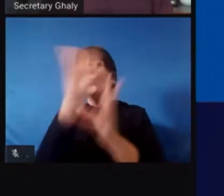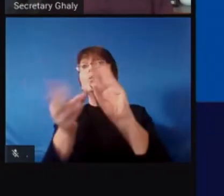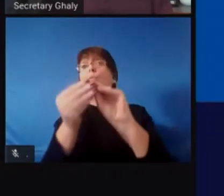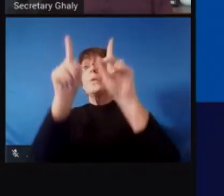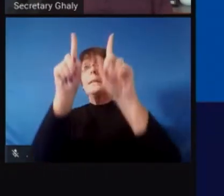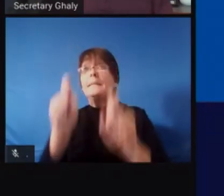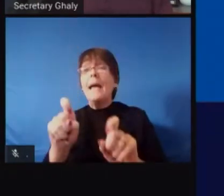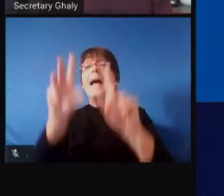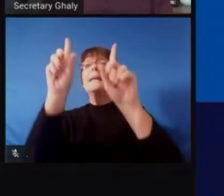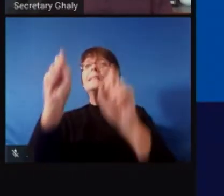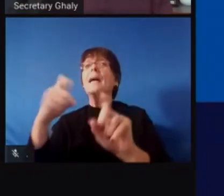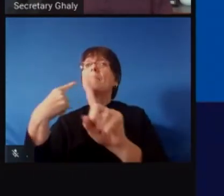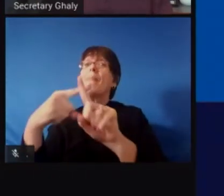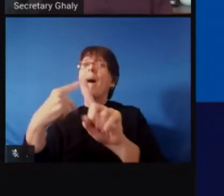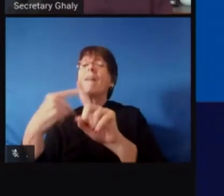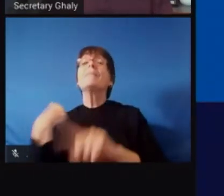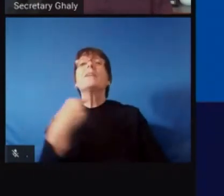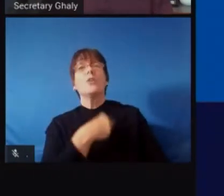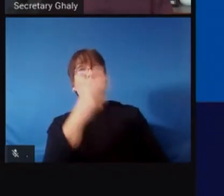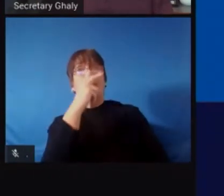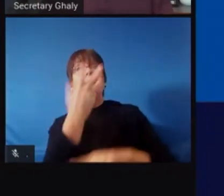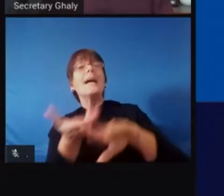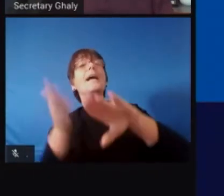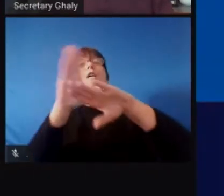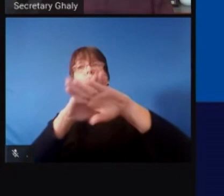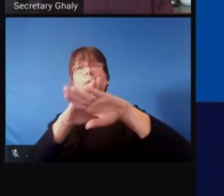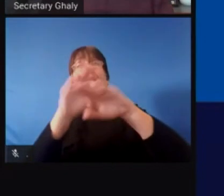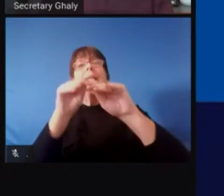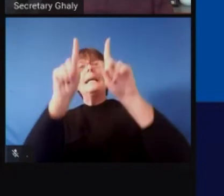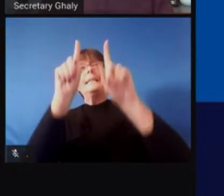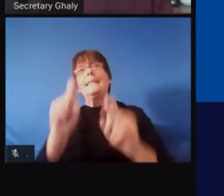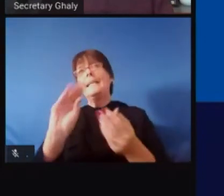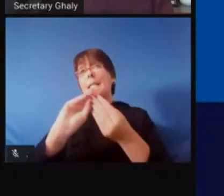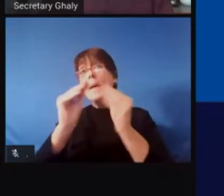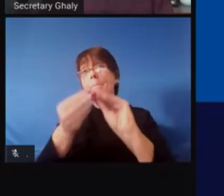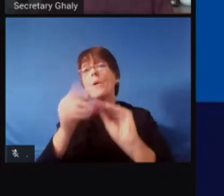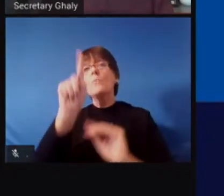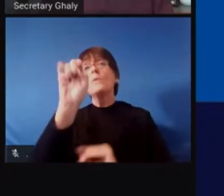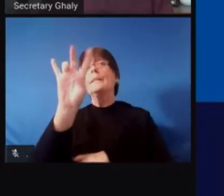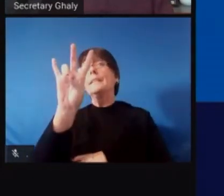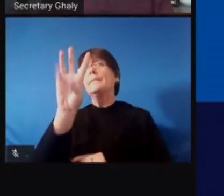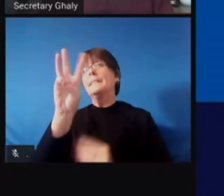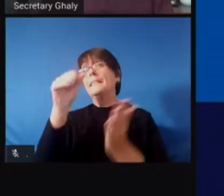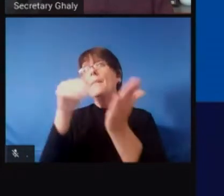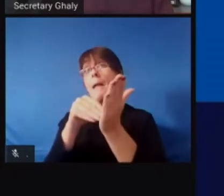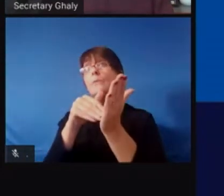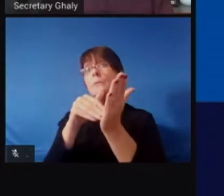test positivity, we've seen an increase in test numbers, over